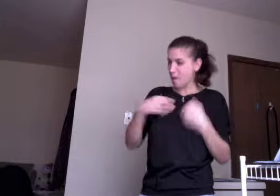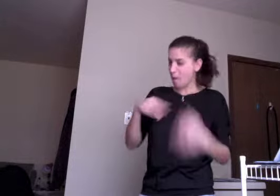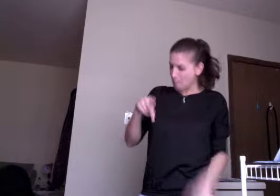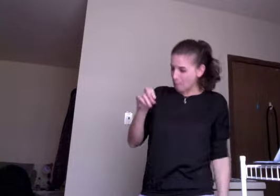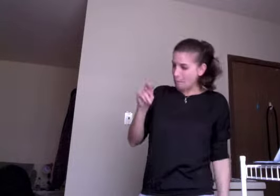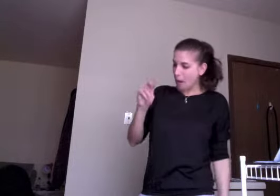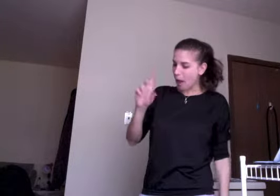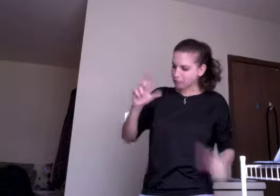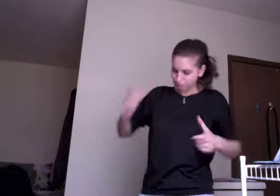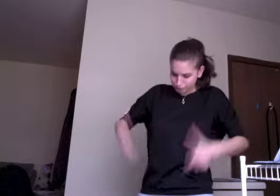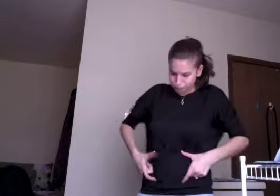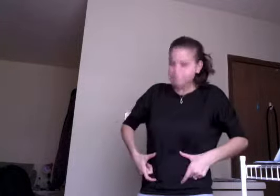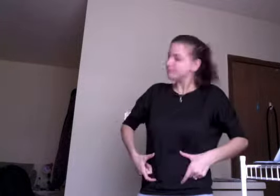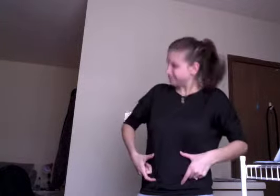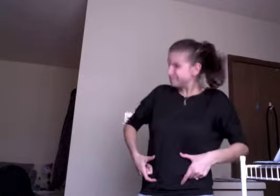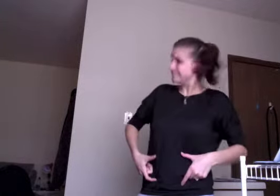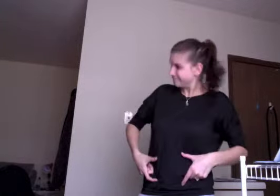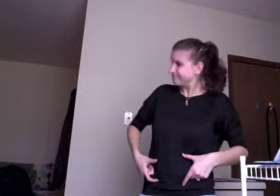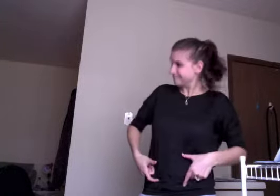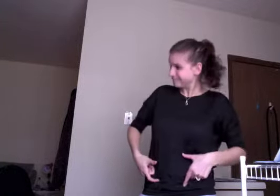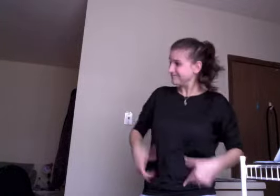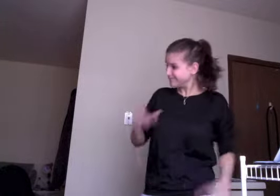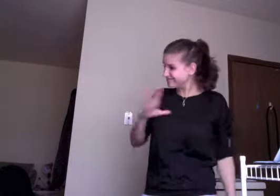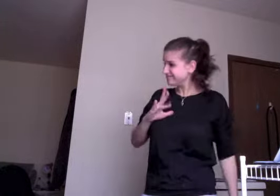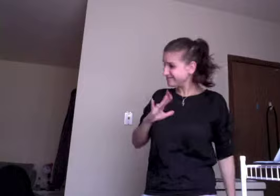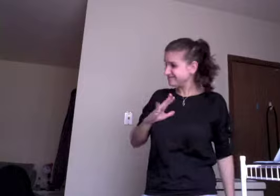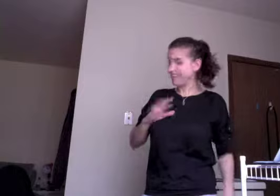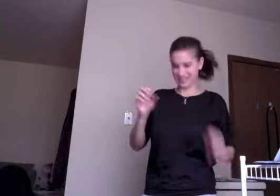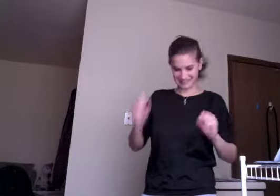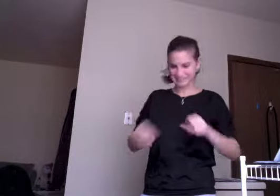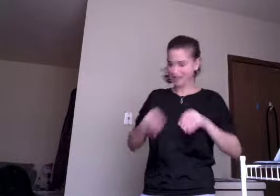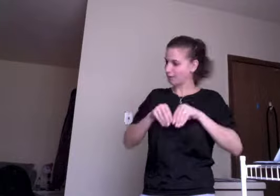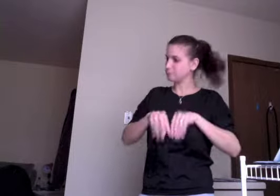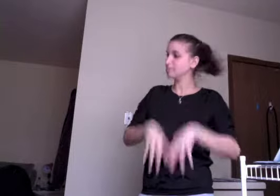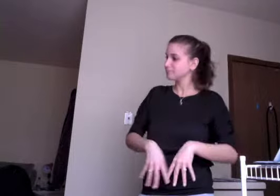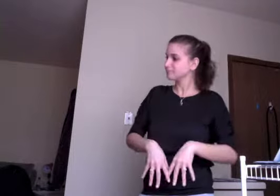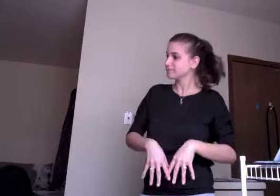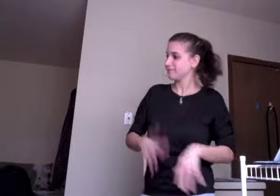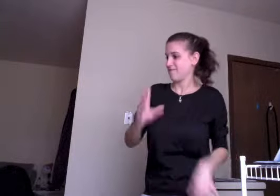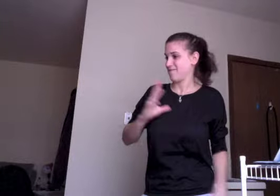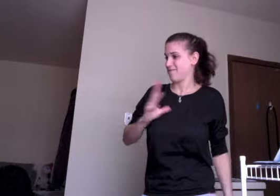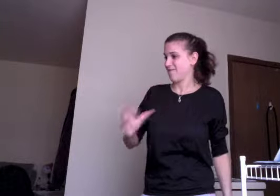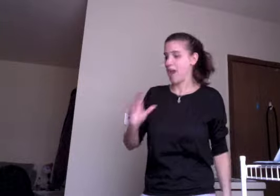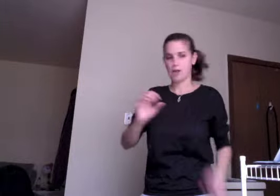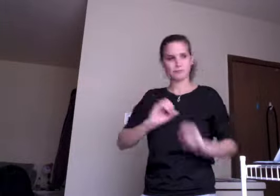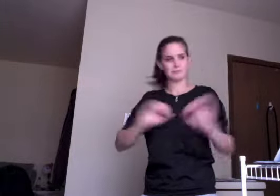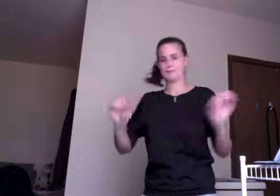and we lay our eggs there we don't have to worry about other eggs or anything like that it's our own pond and